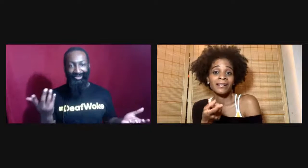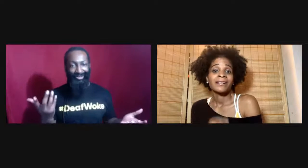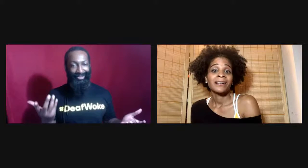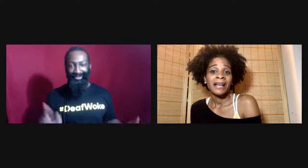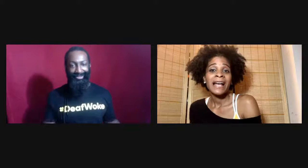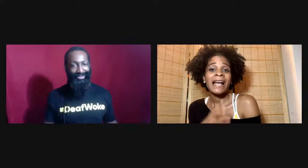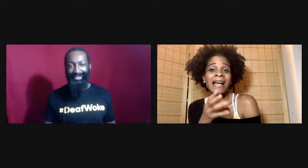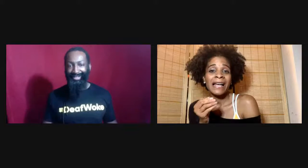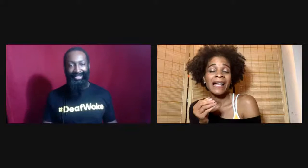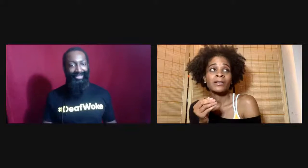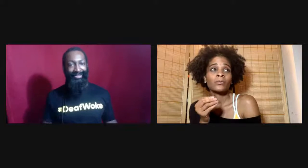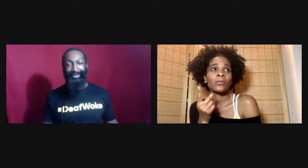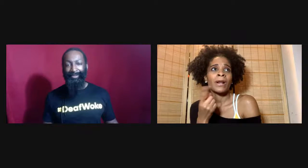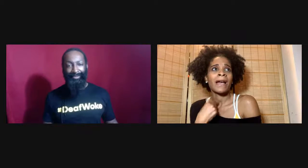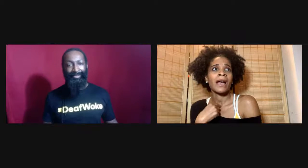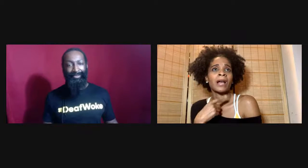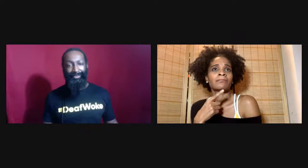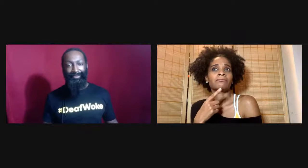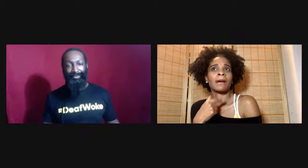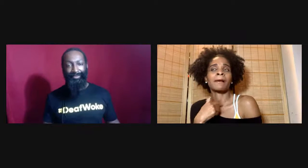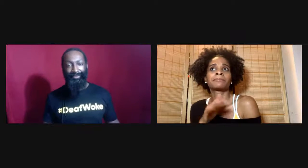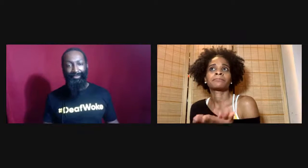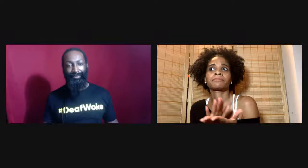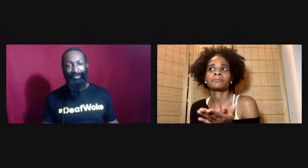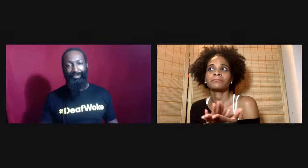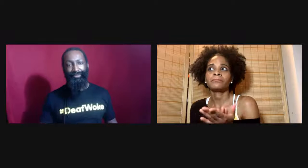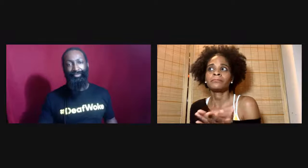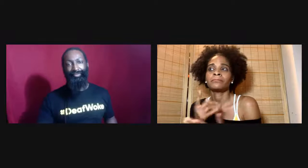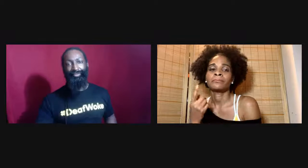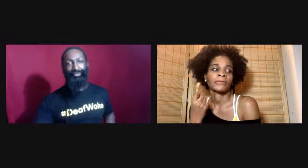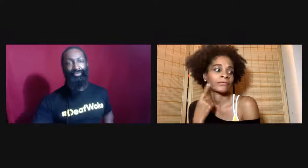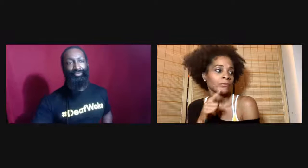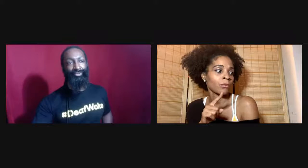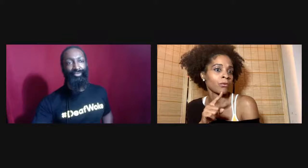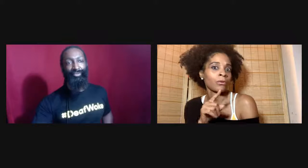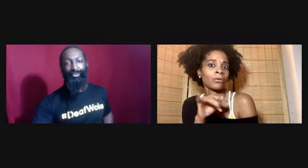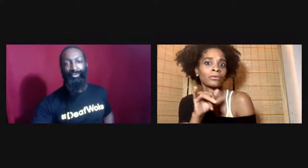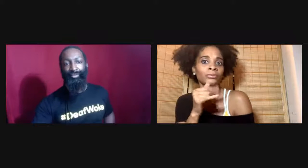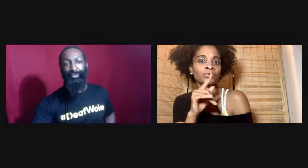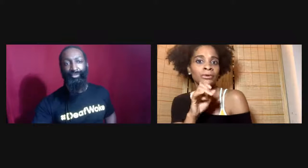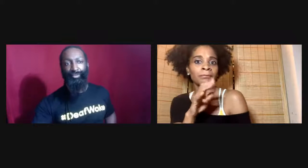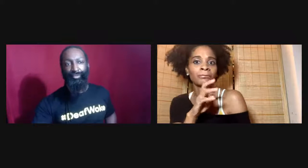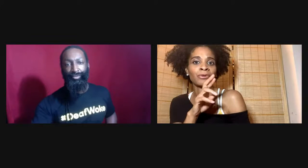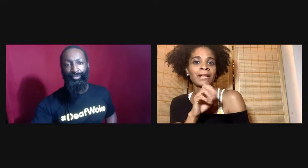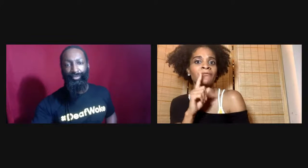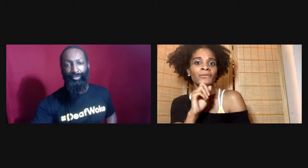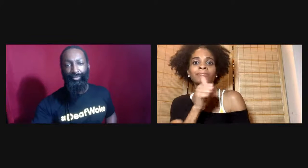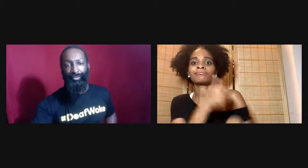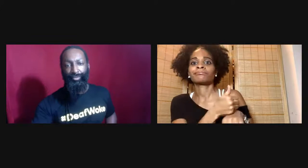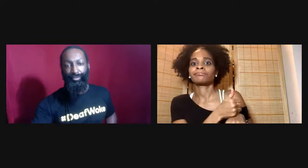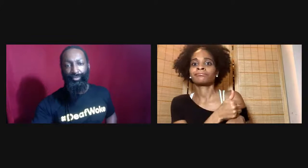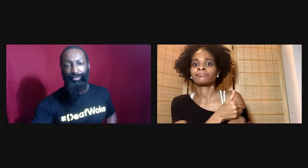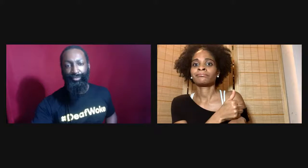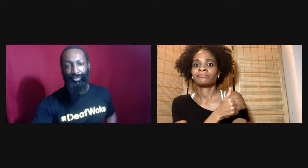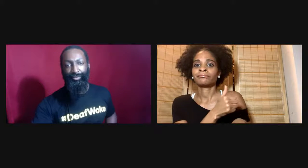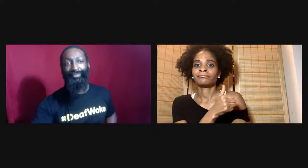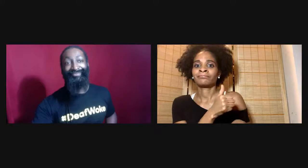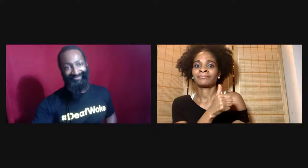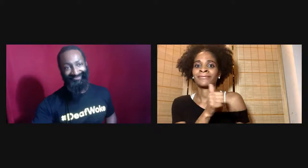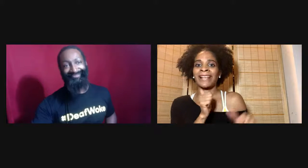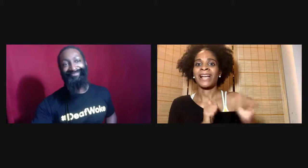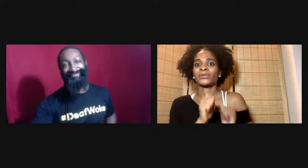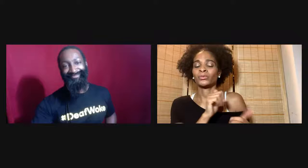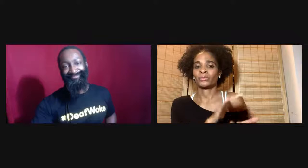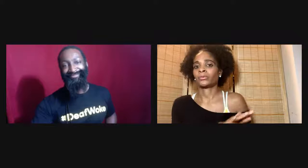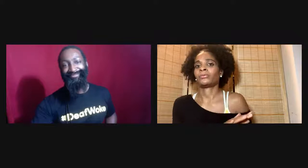being deaf and finding roles for a Black woman, those challenges.